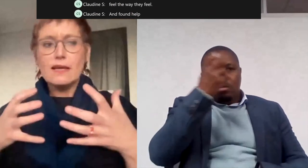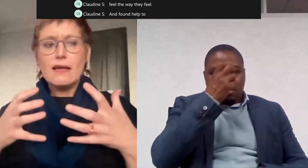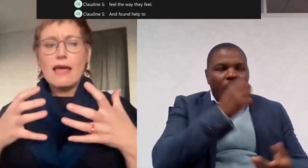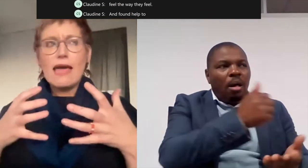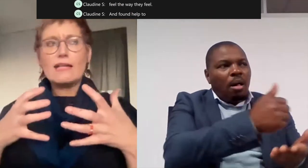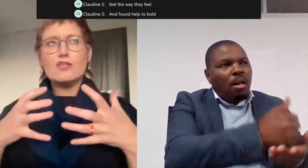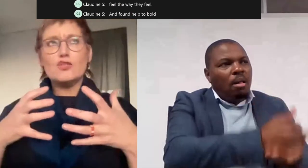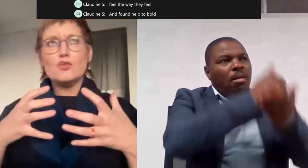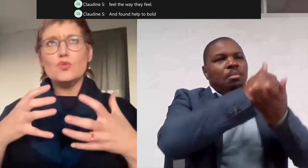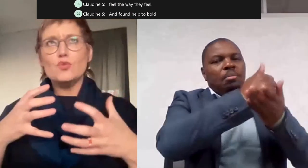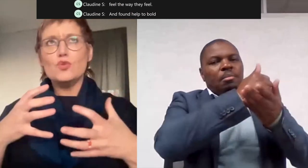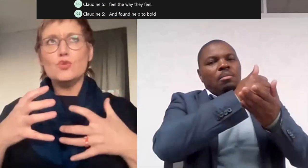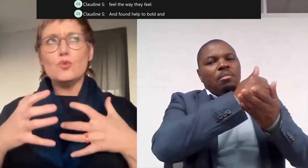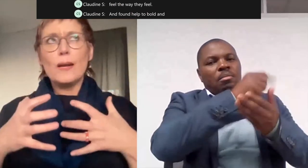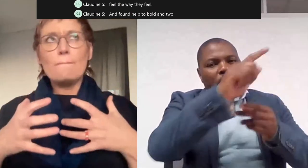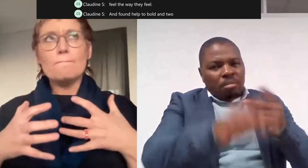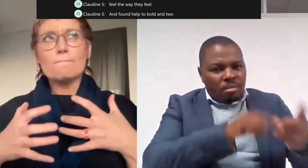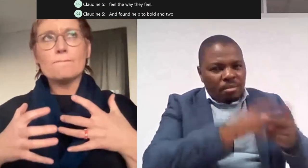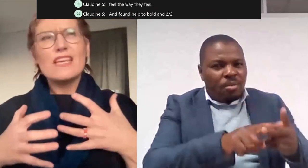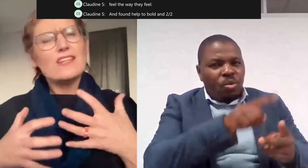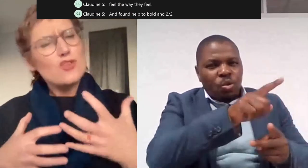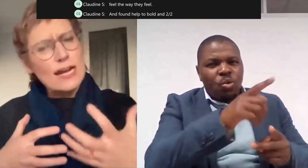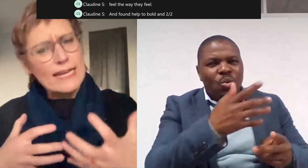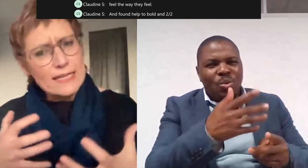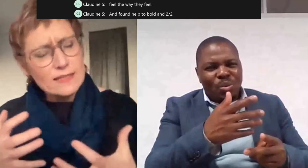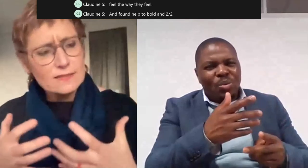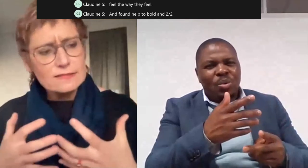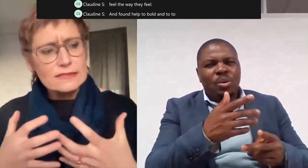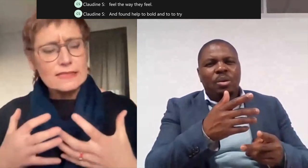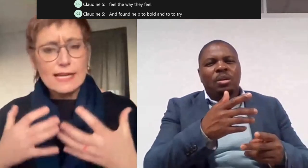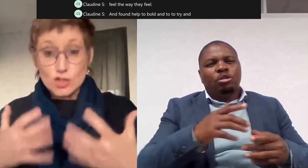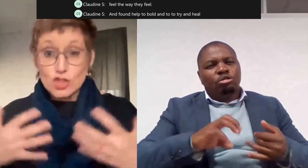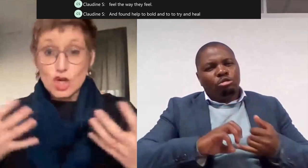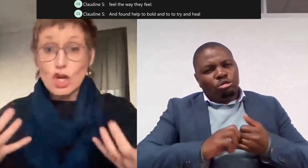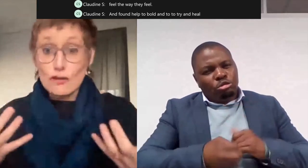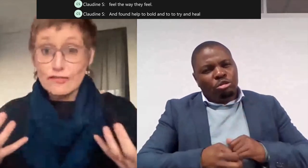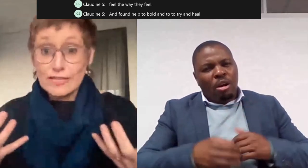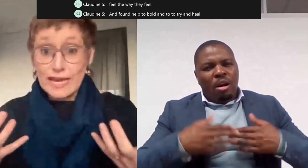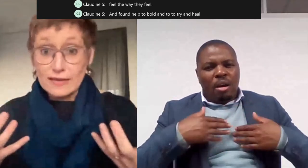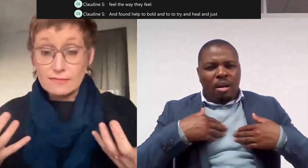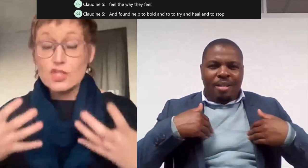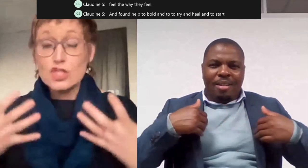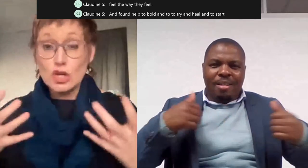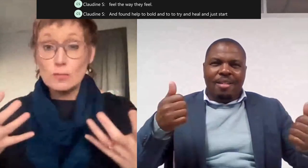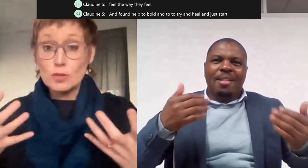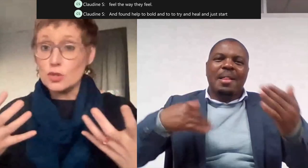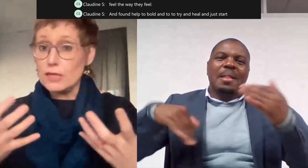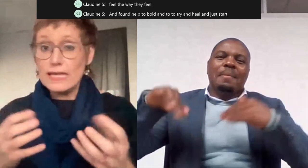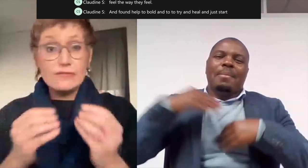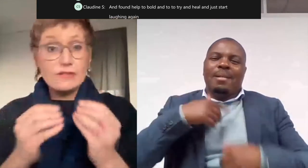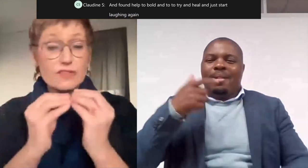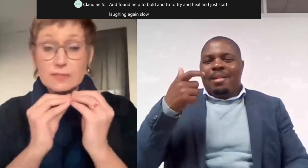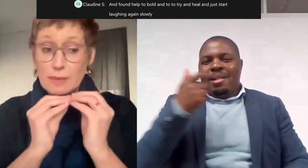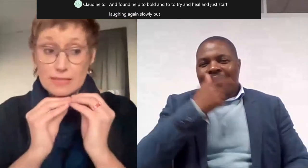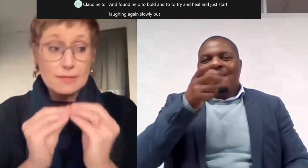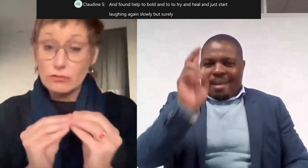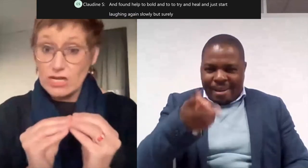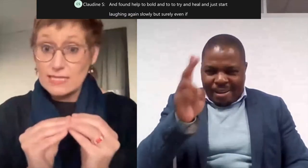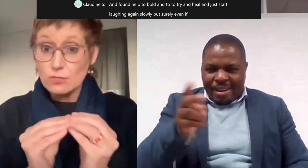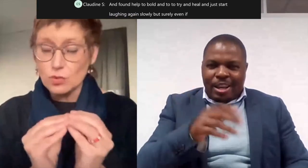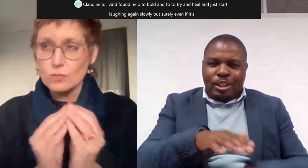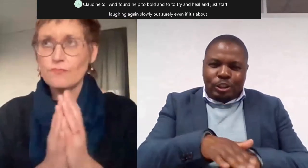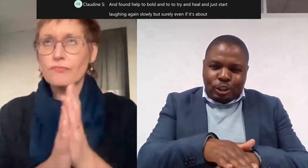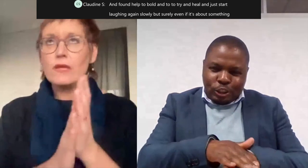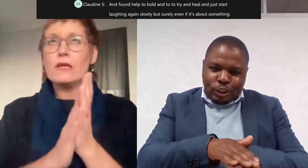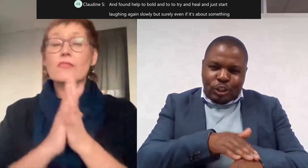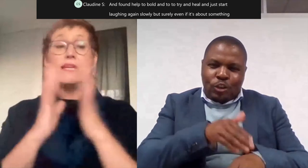build and to try and heal and to start laughing again, slowly but surely, even if it's about something